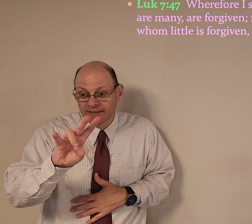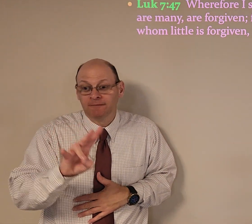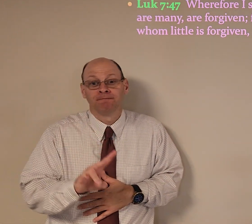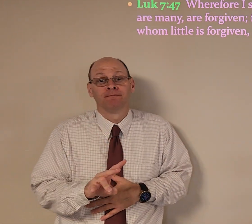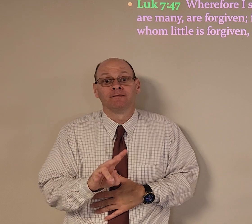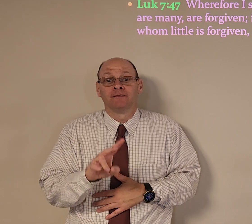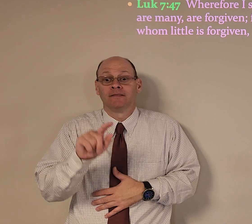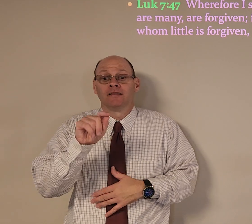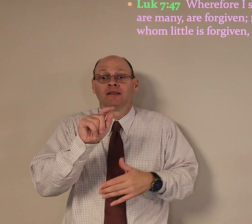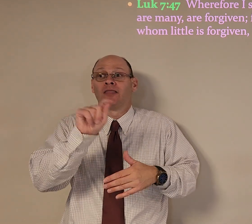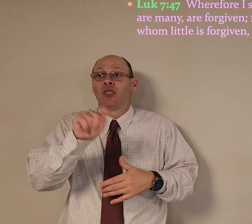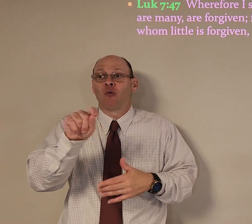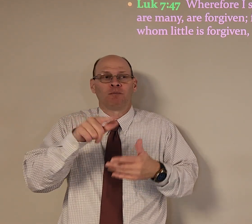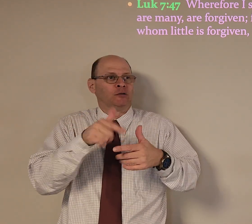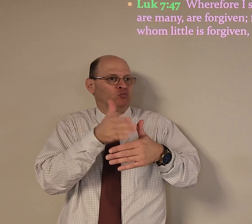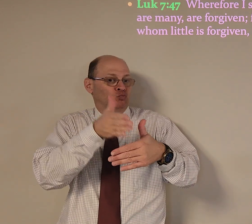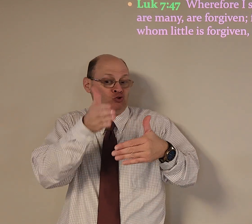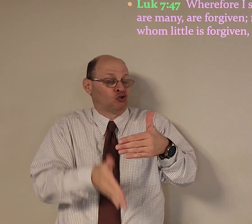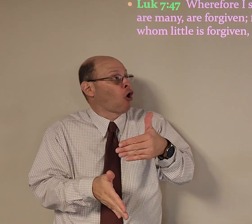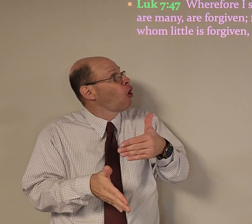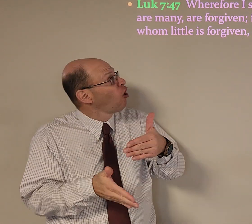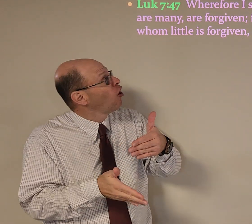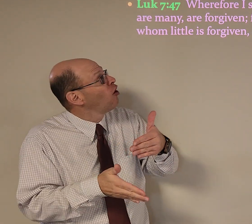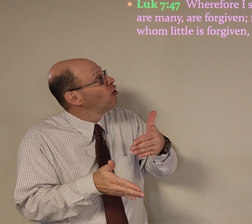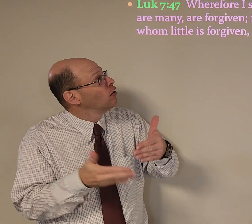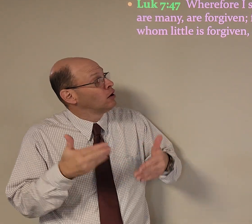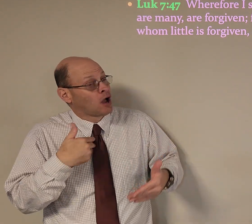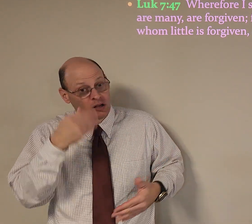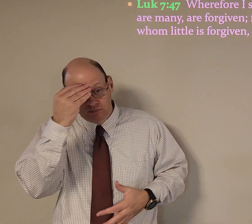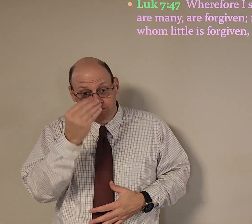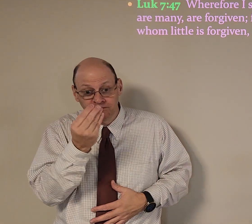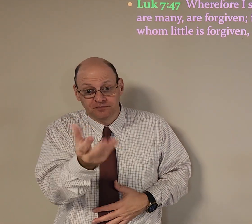Verse 47. Wherefore I say unto thee,